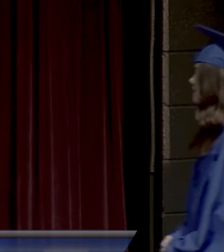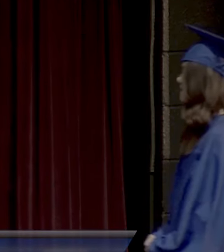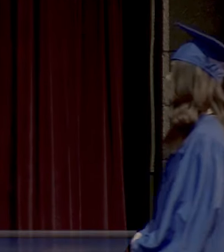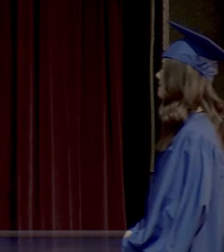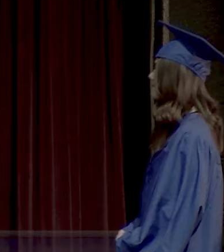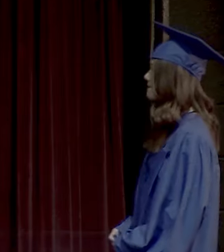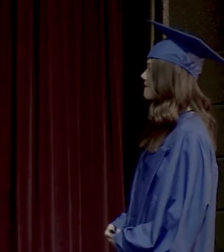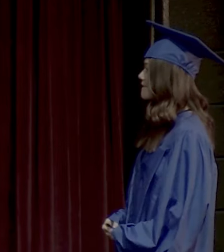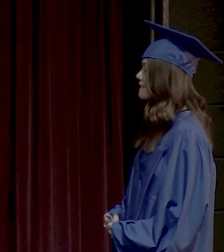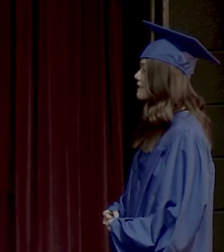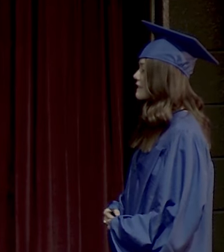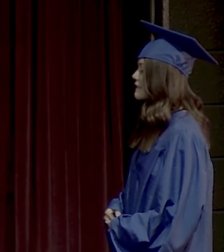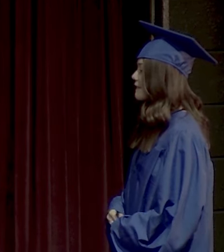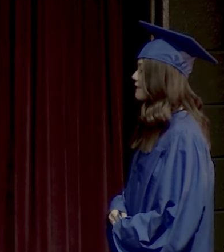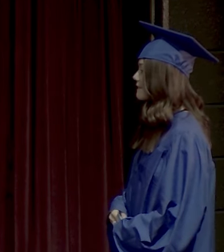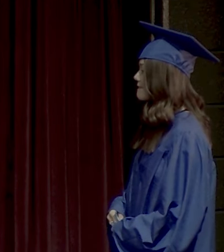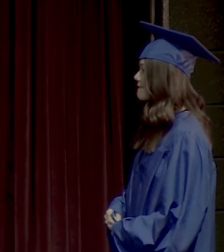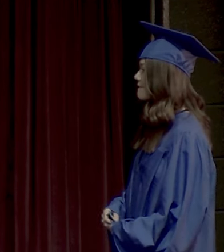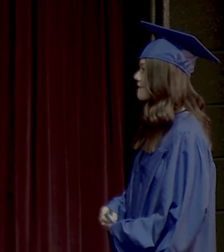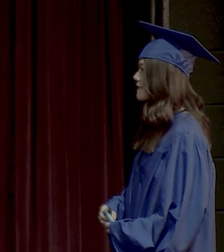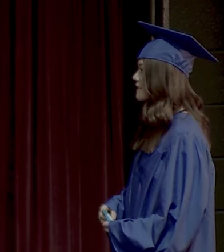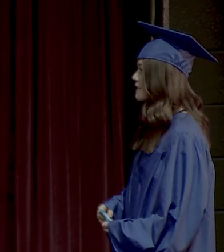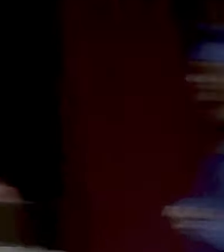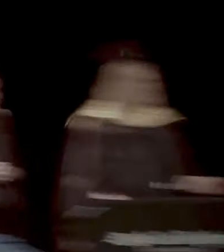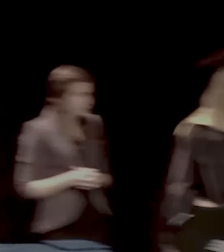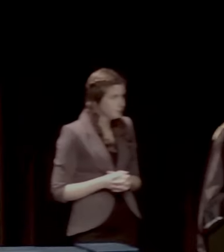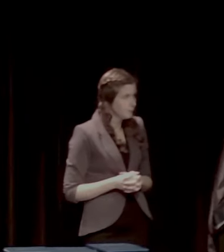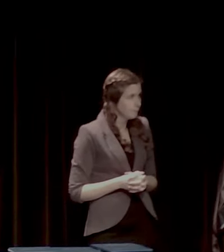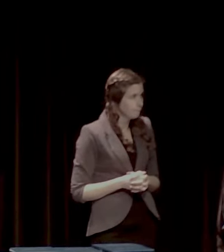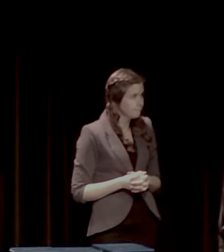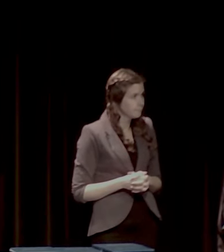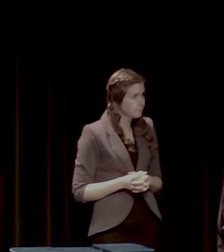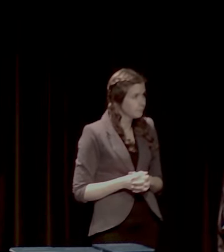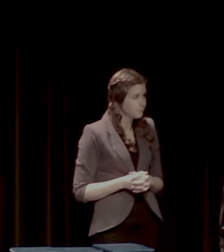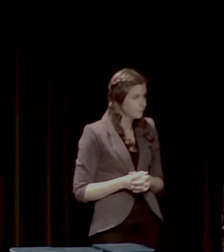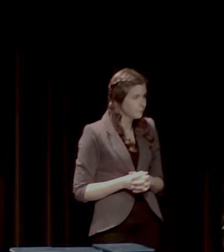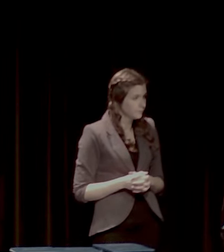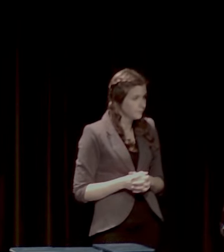Harry Reimst, Associate in Science, Liberal Arts.